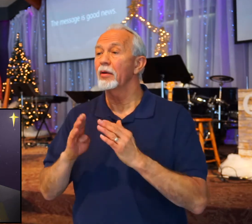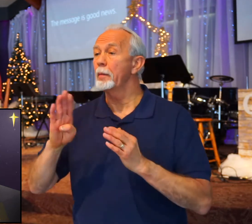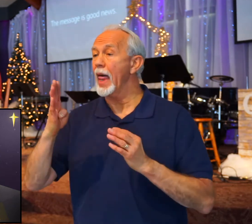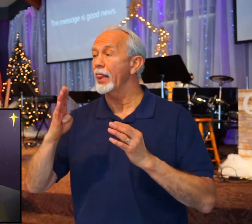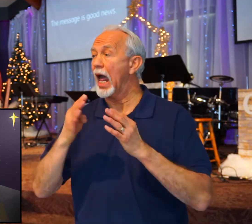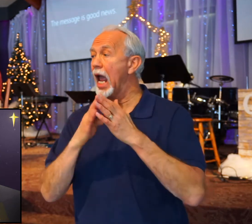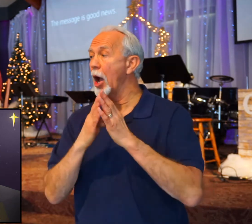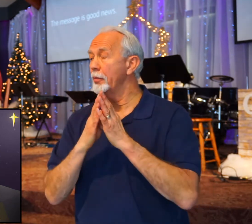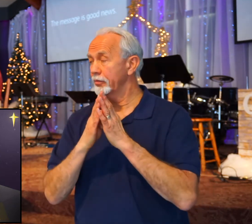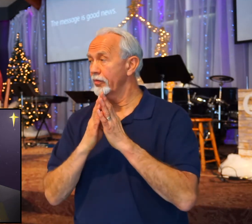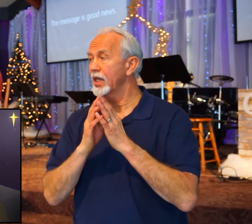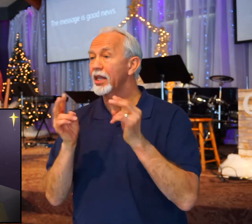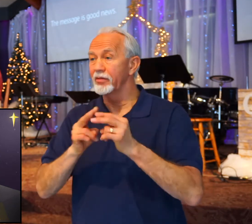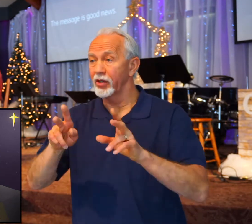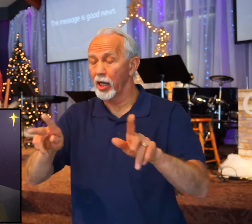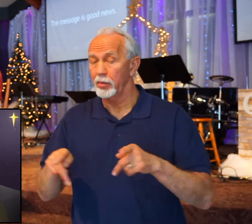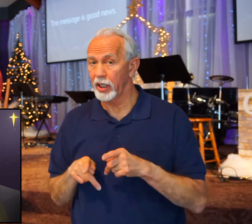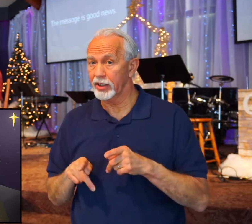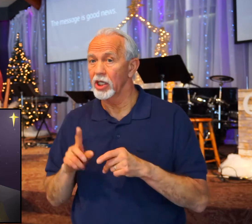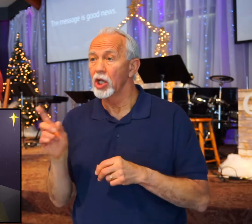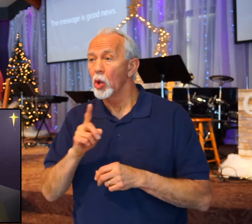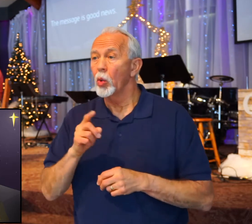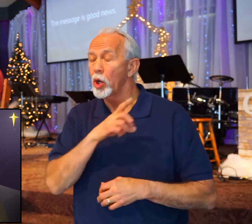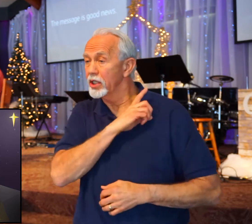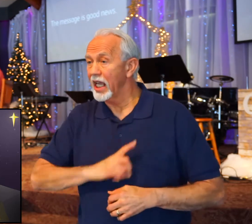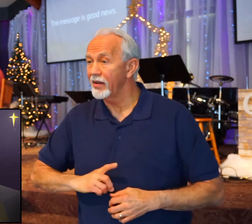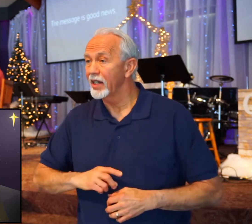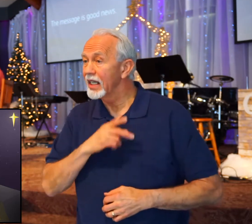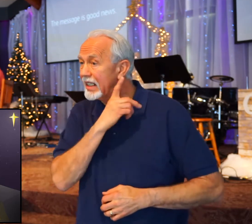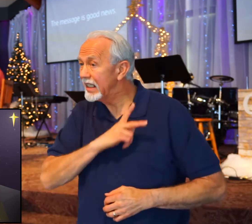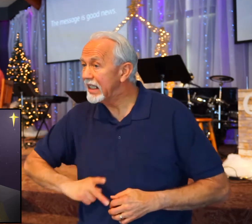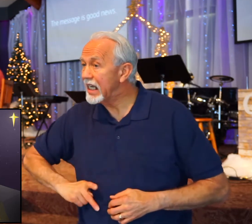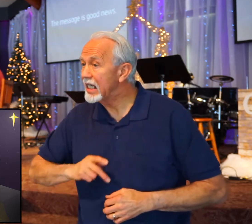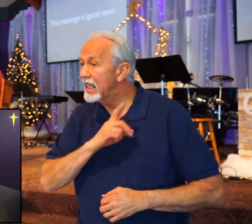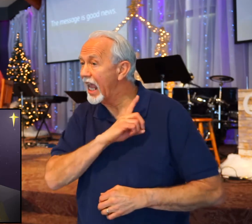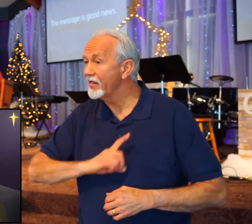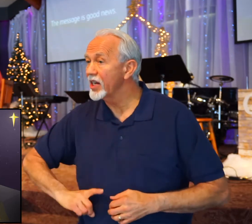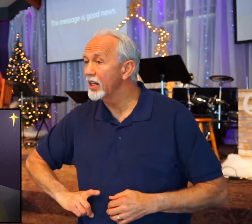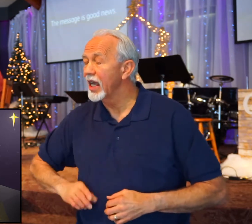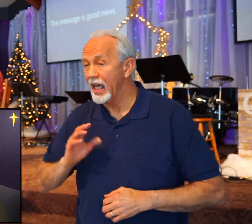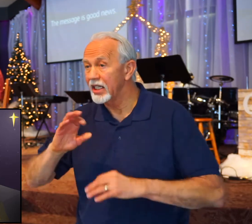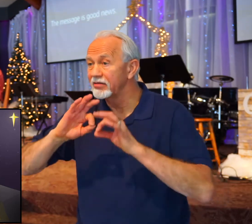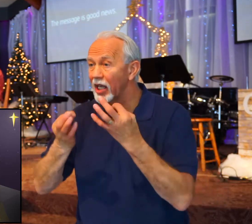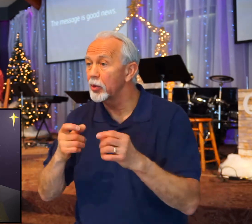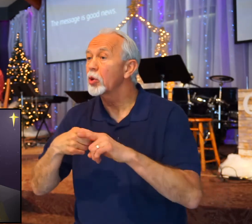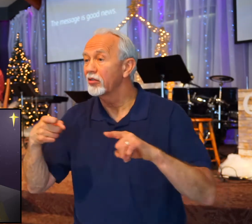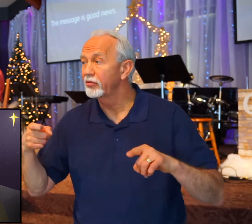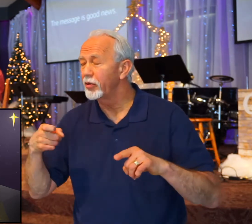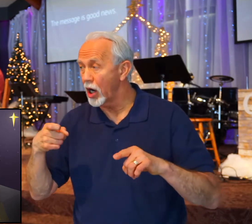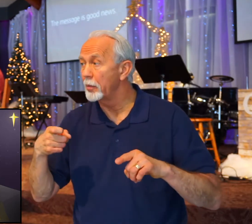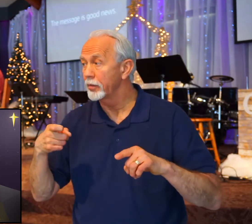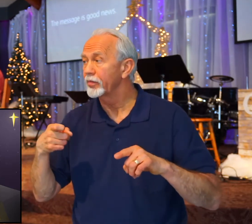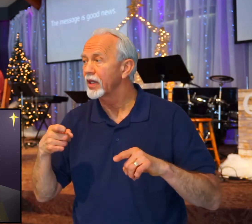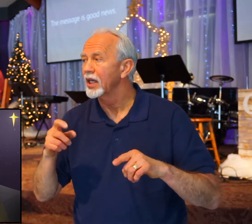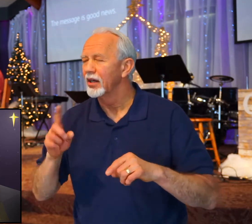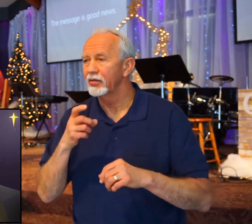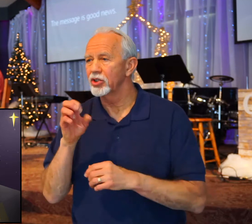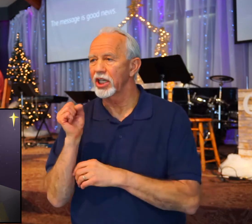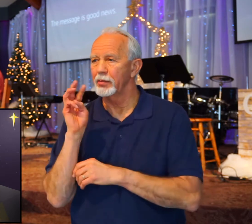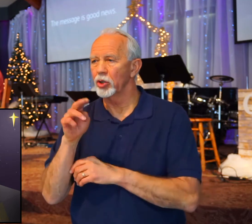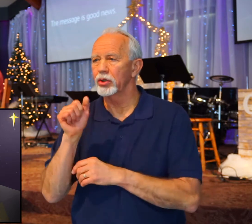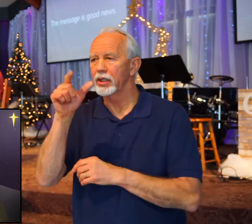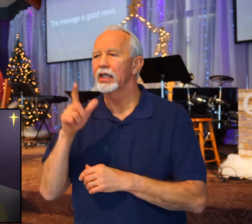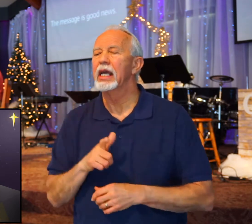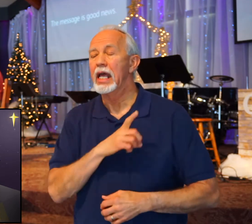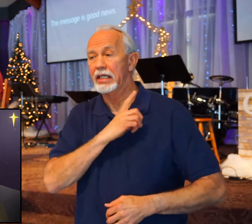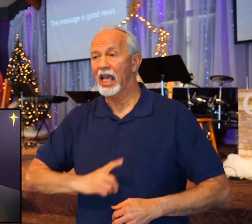Bethlehem, the very place that David, King David, and his family were from. 1 Samuel 16 says that